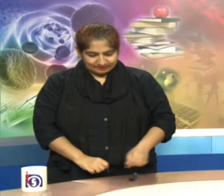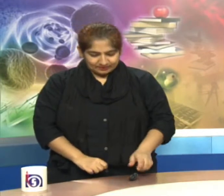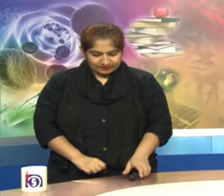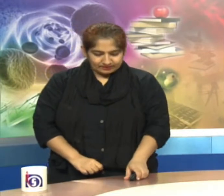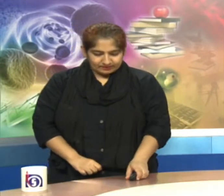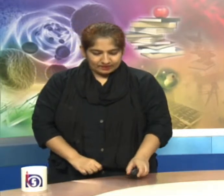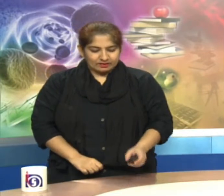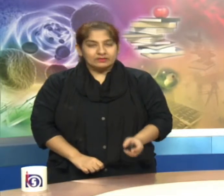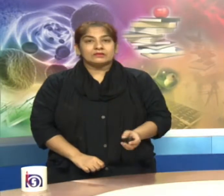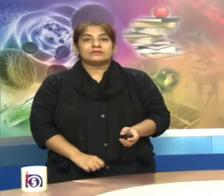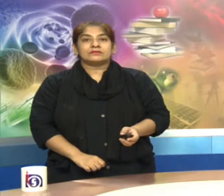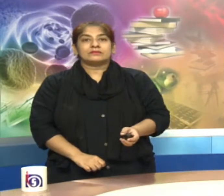quality.